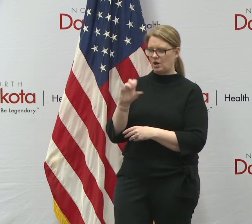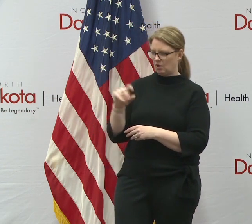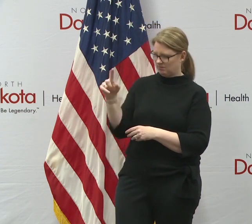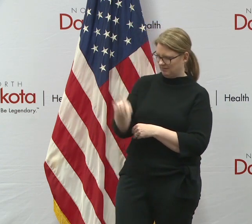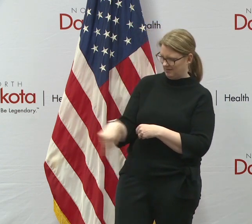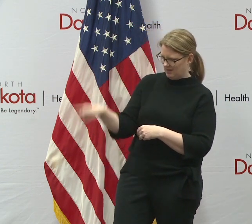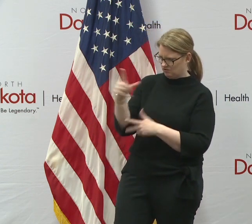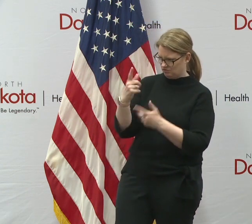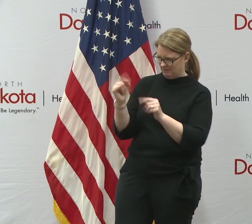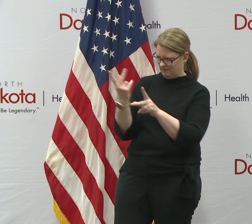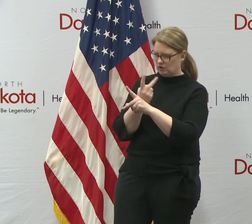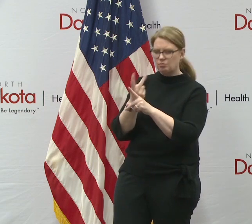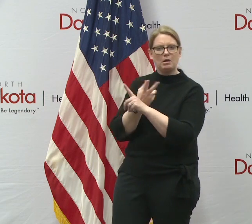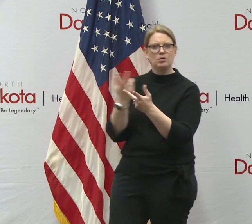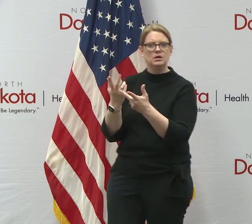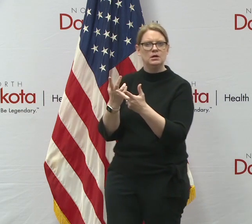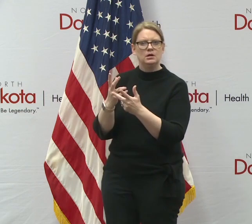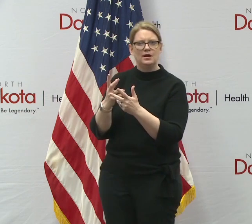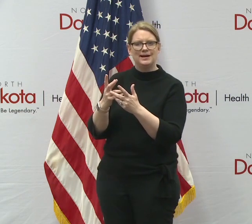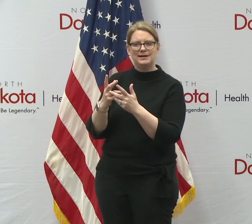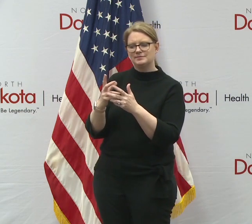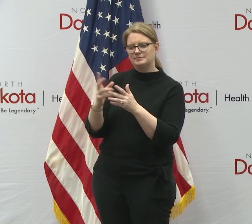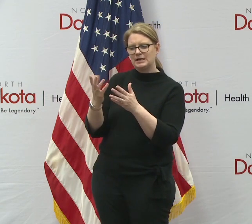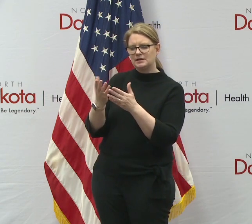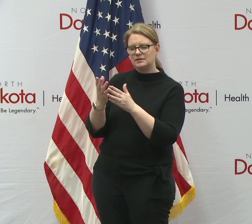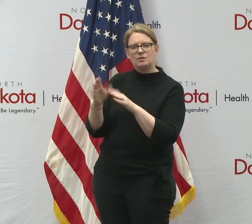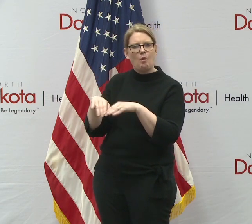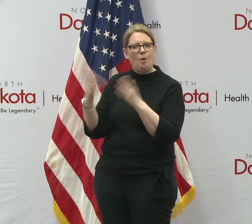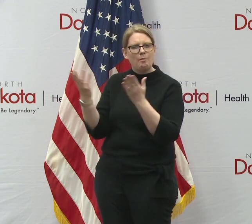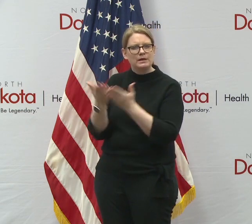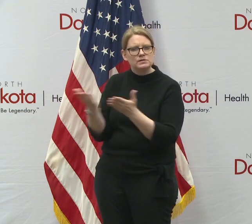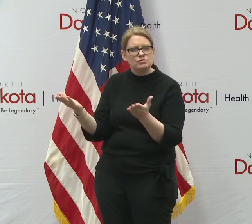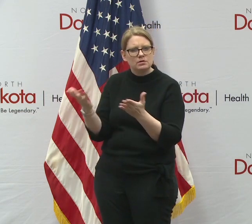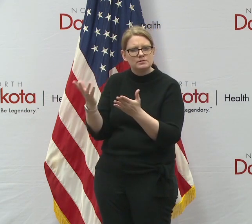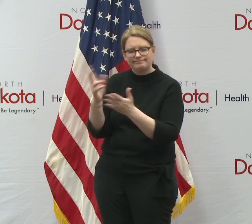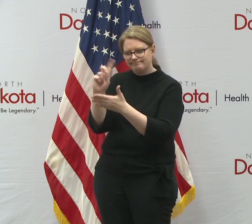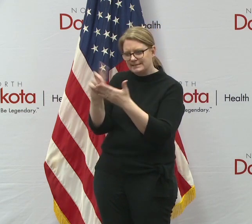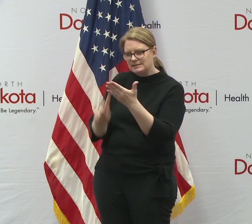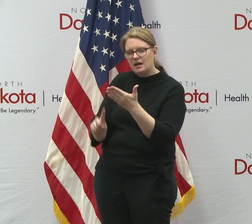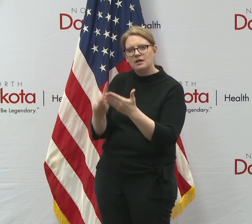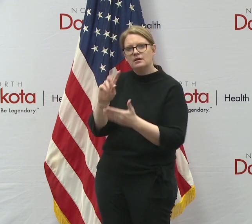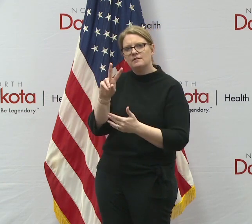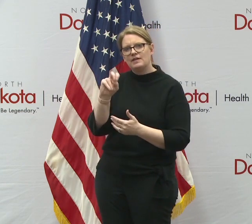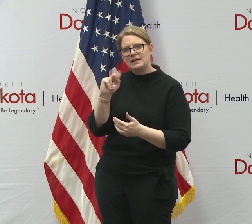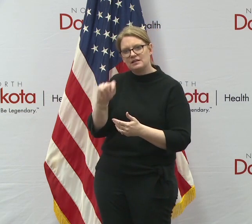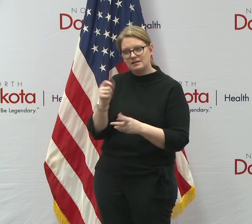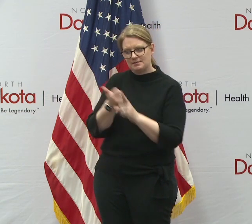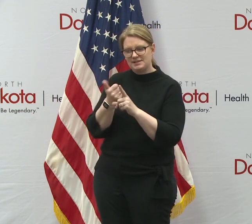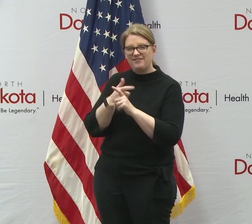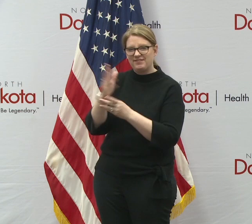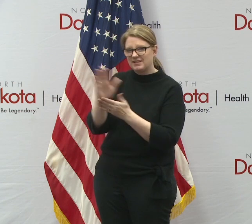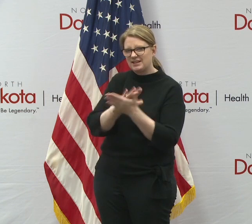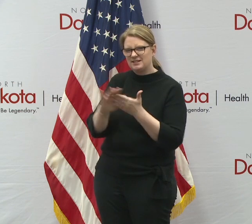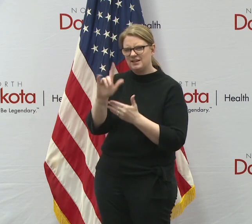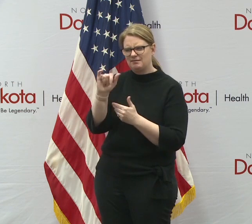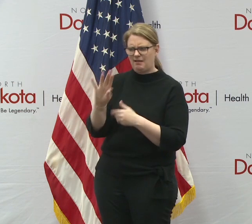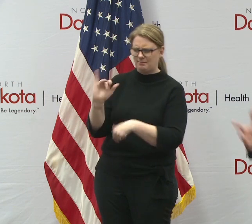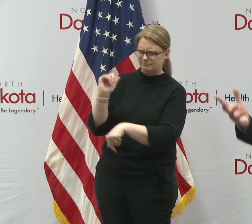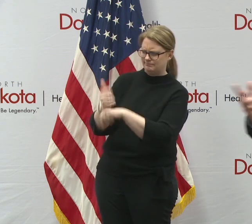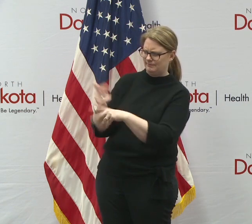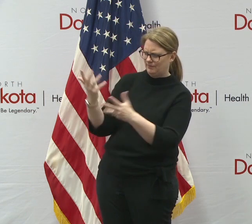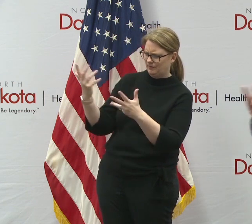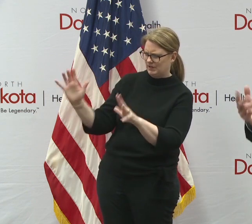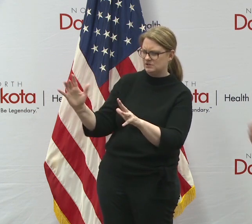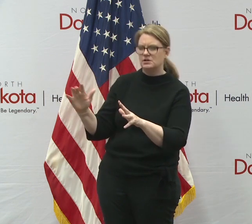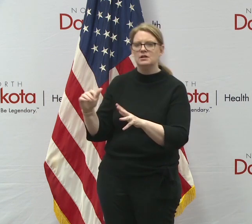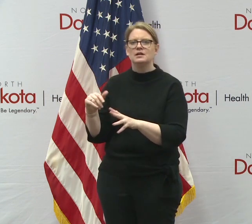source design to build ventilators. They've got a clean lab set up. They have ordered these open